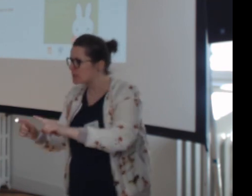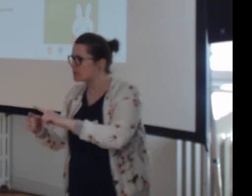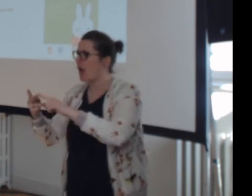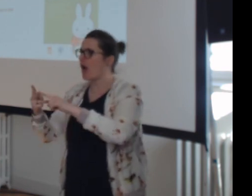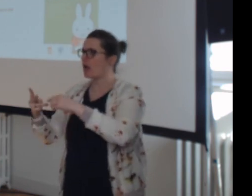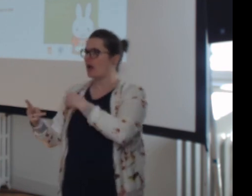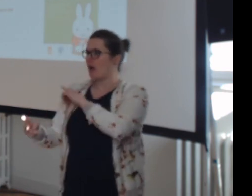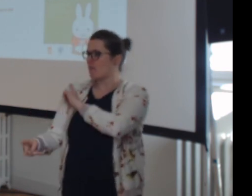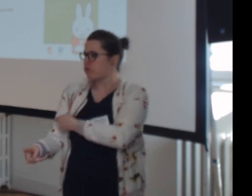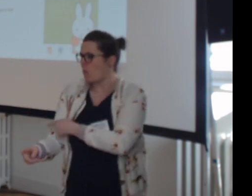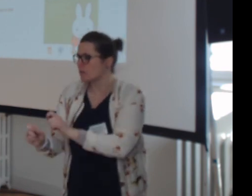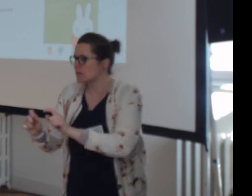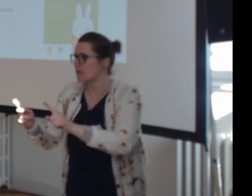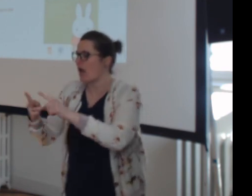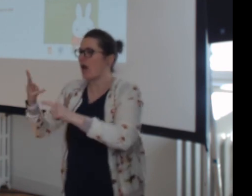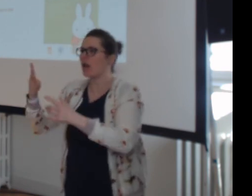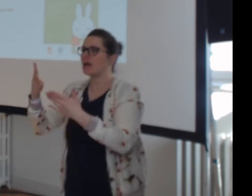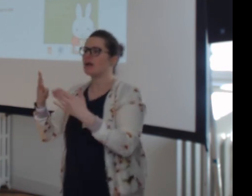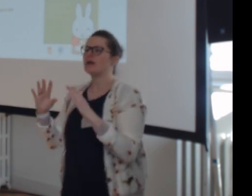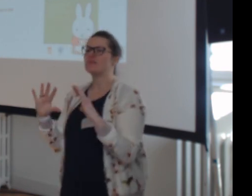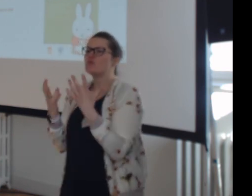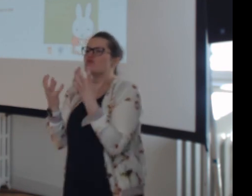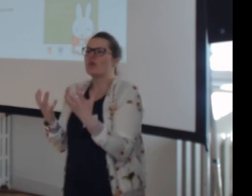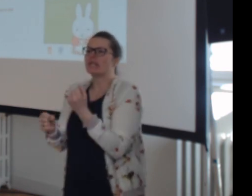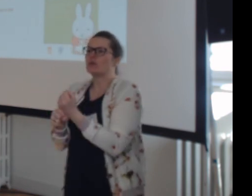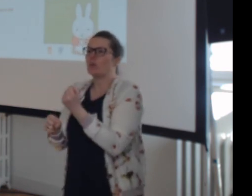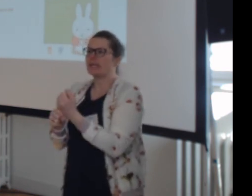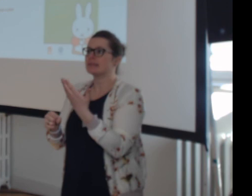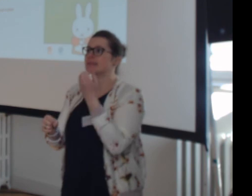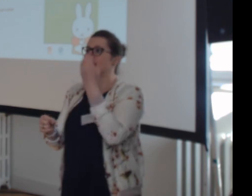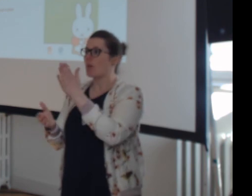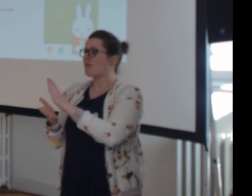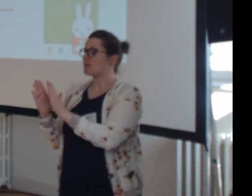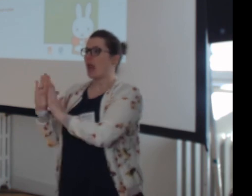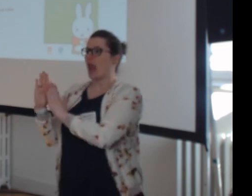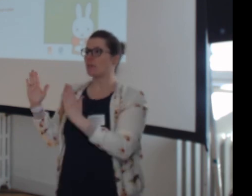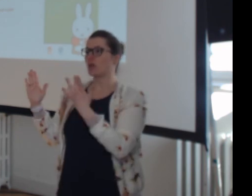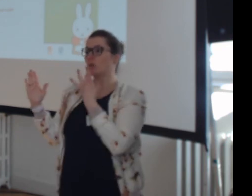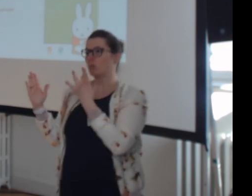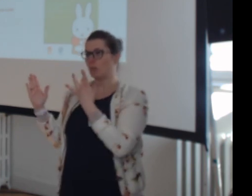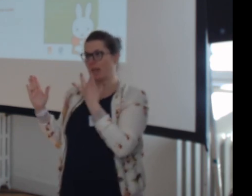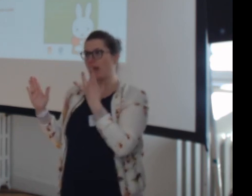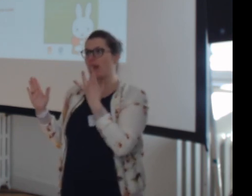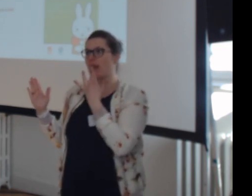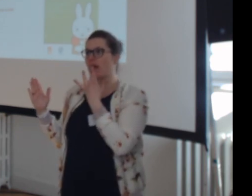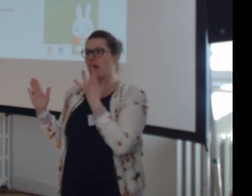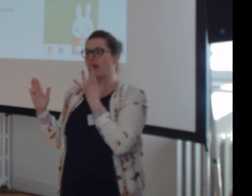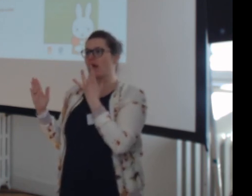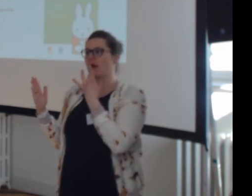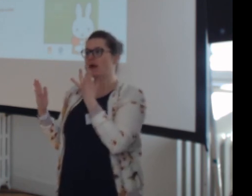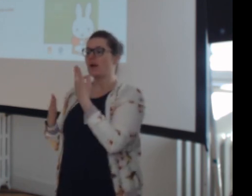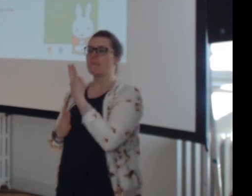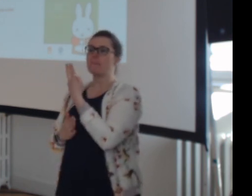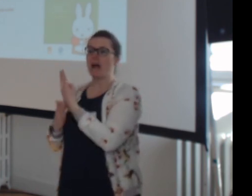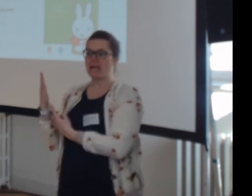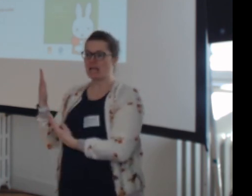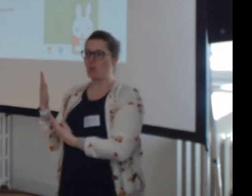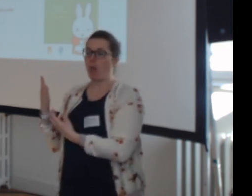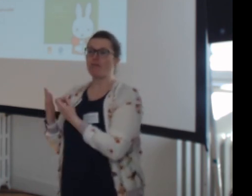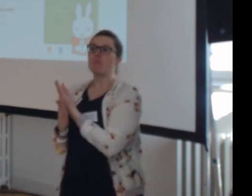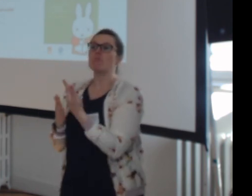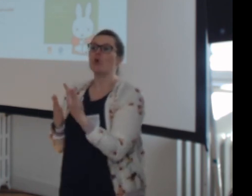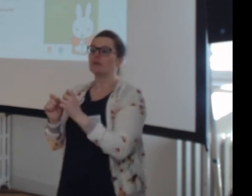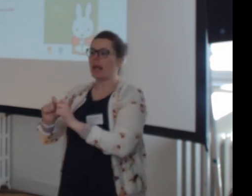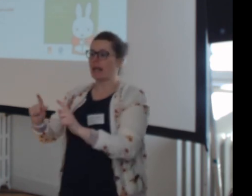Urdu, Polish. How does it work concretely? If a library wants to organize a bilingual or multilingual reading